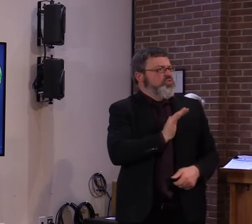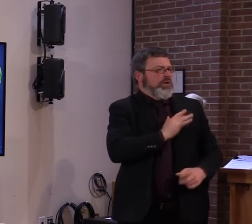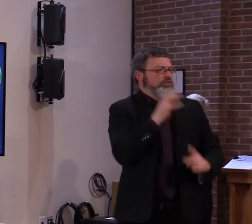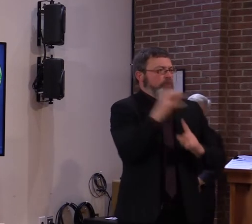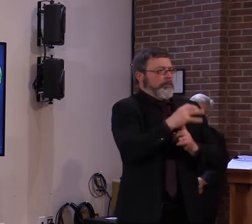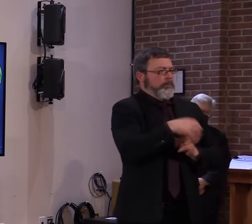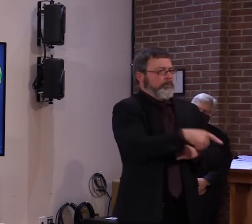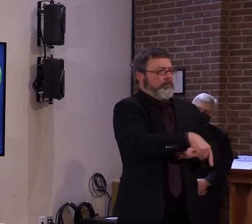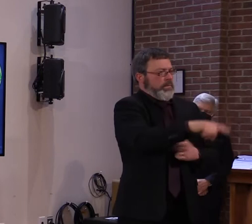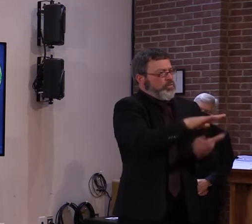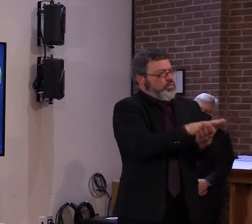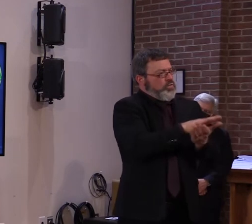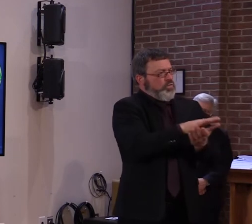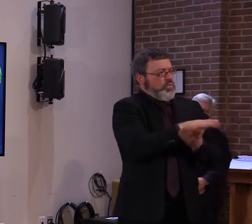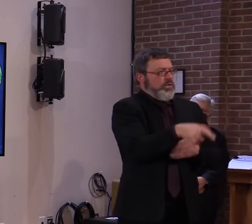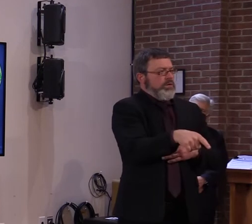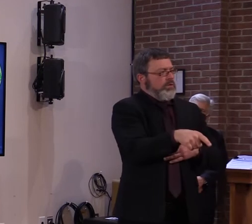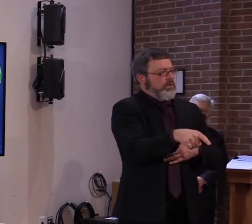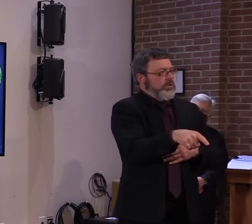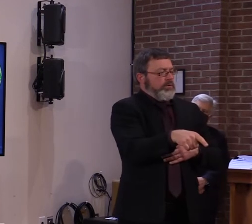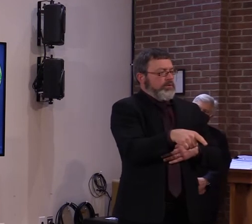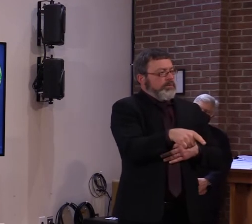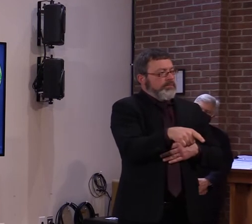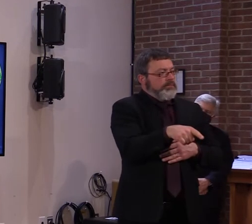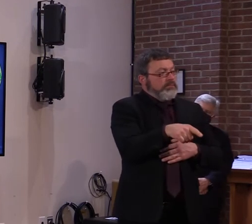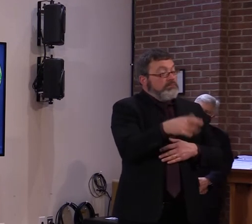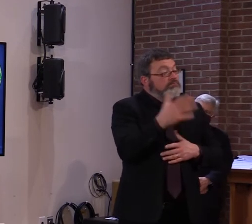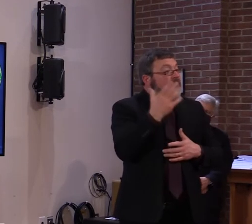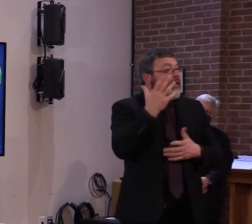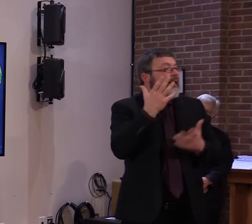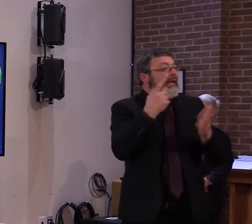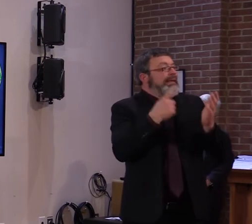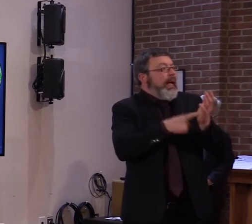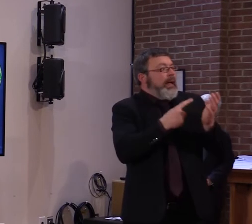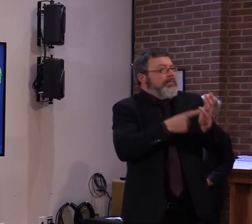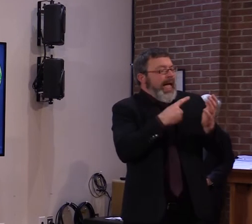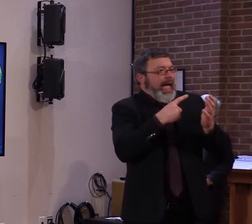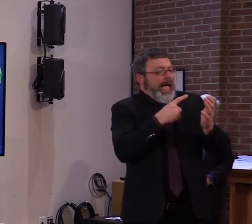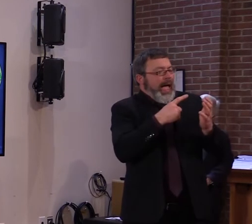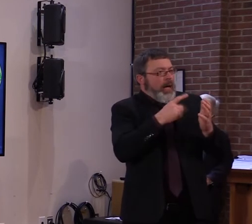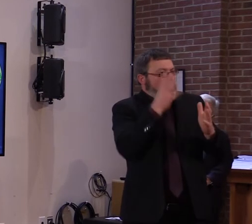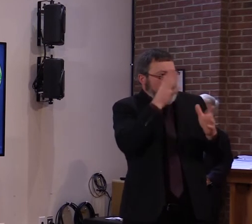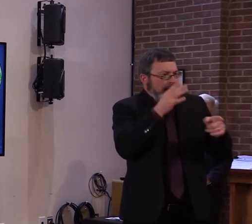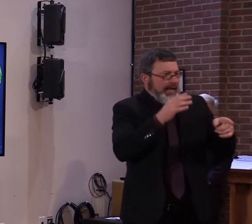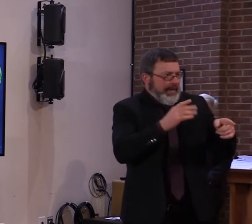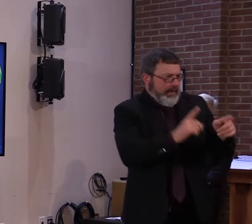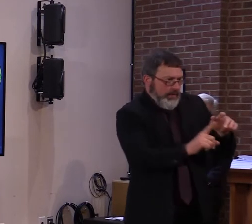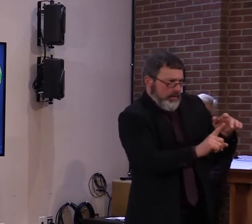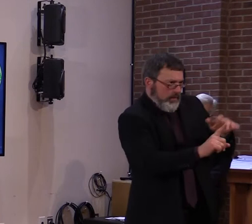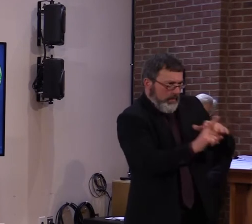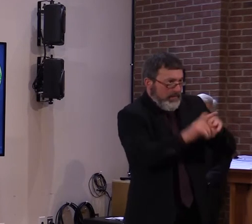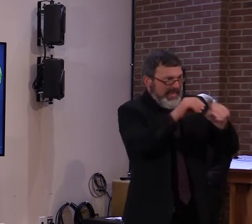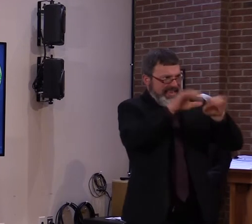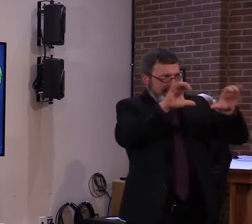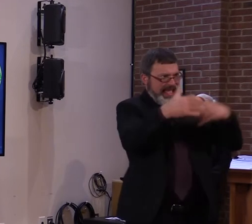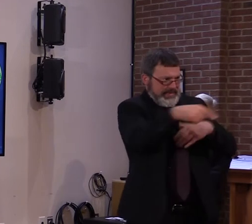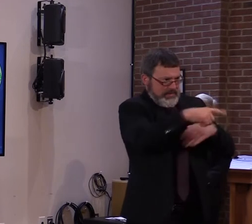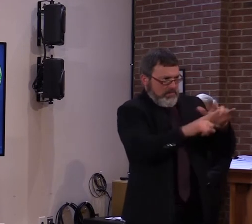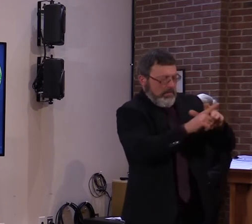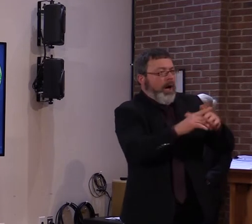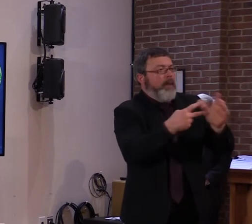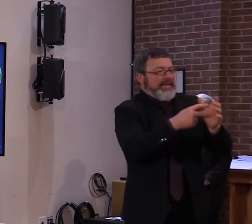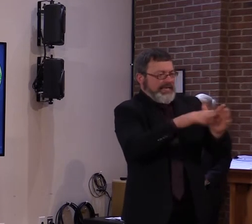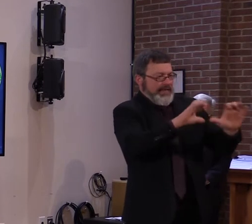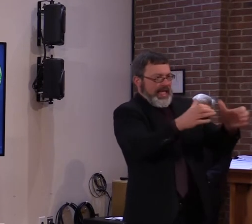class, though of course they are very disruptive to everyone there. We know how critical